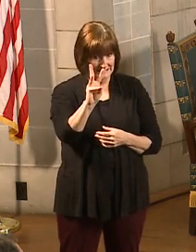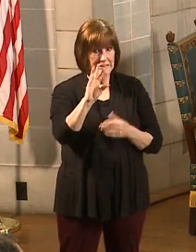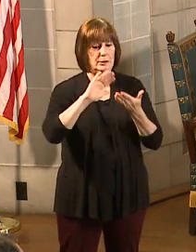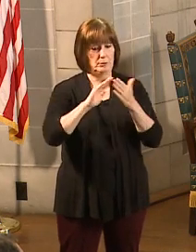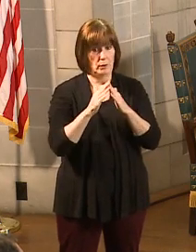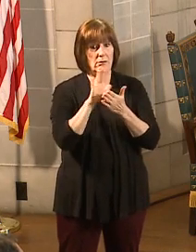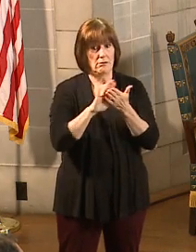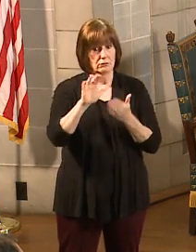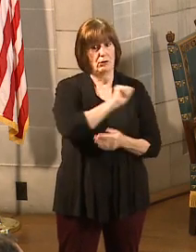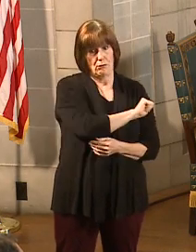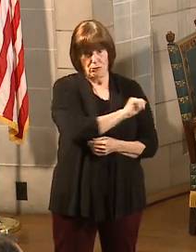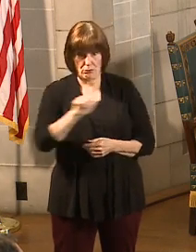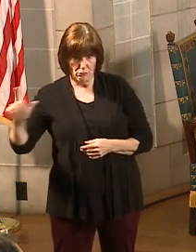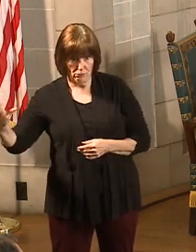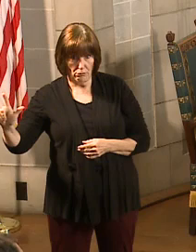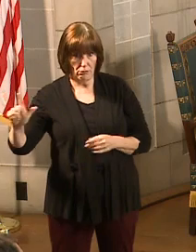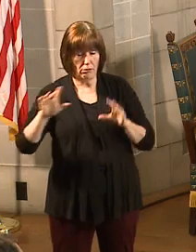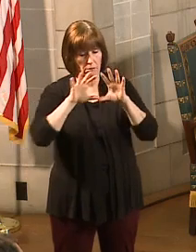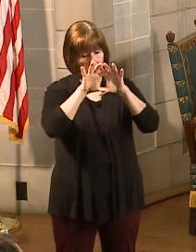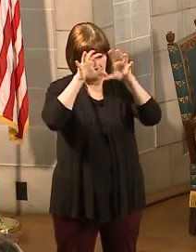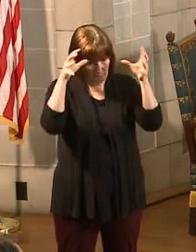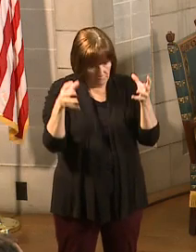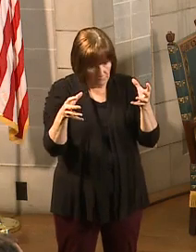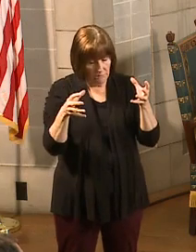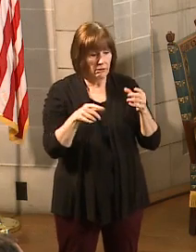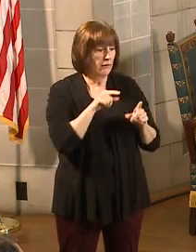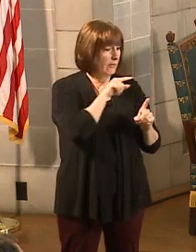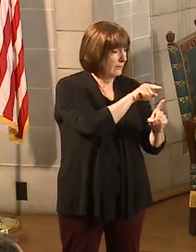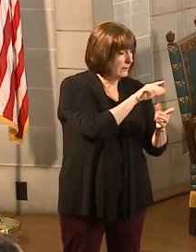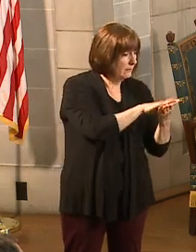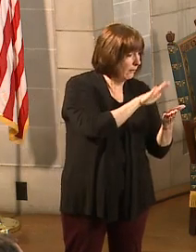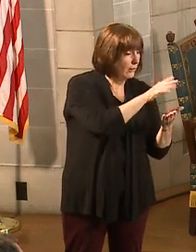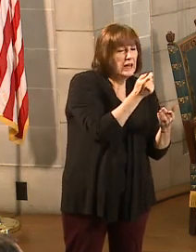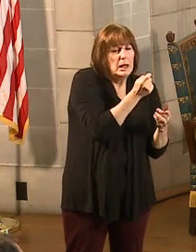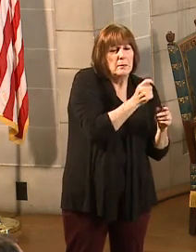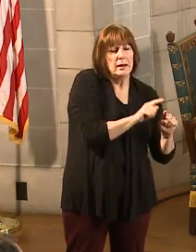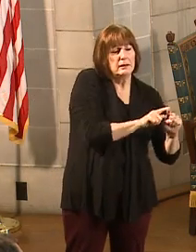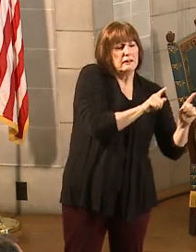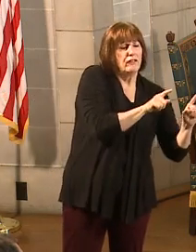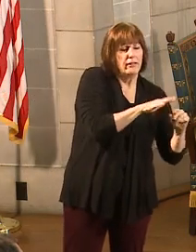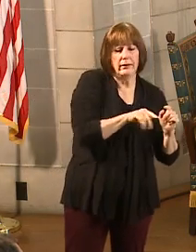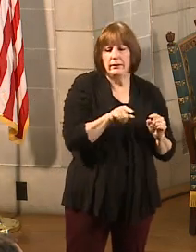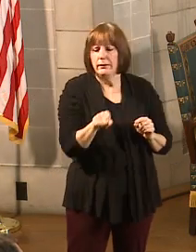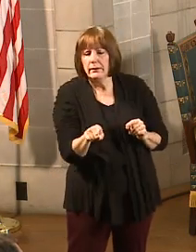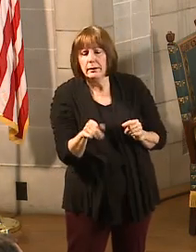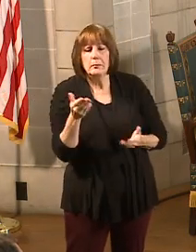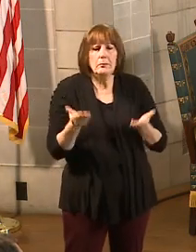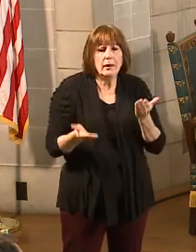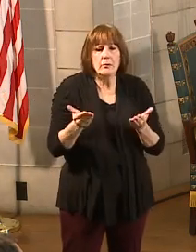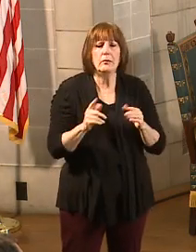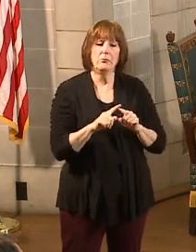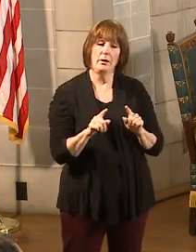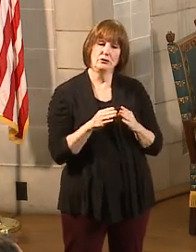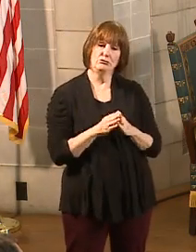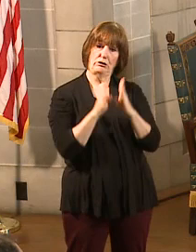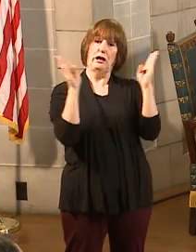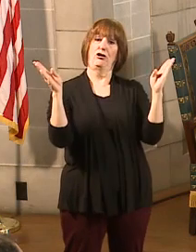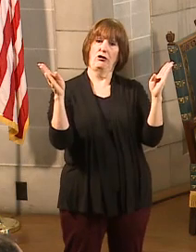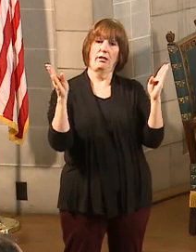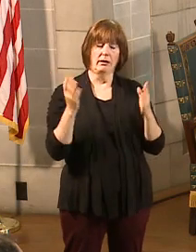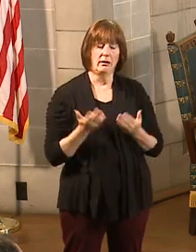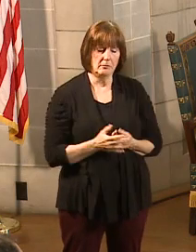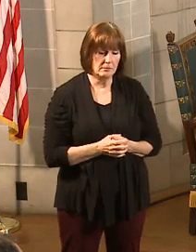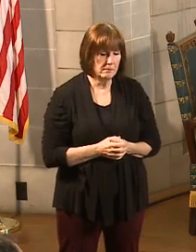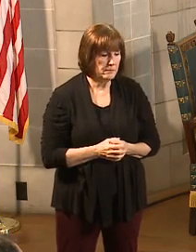colleges. It's an overview. I could identify this college that may be doing something slightly different than this one, but generally here's what's going